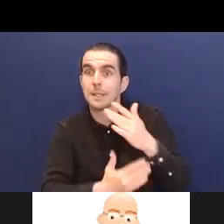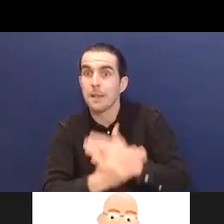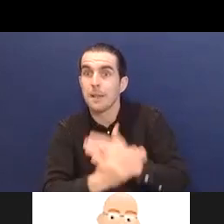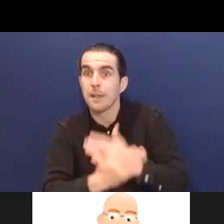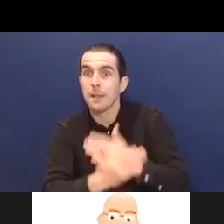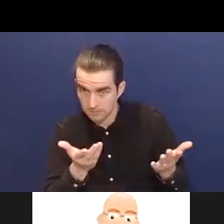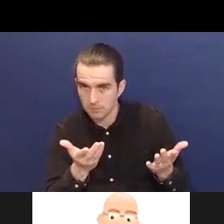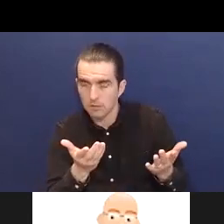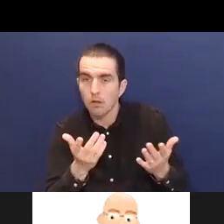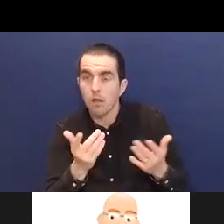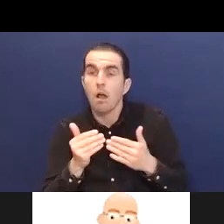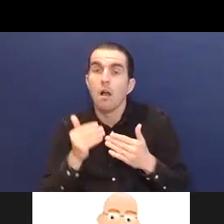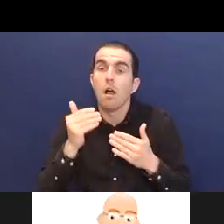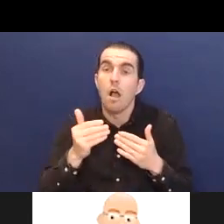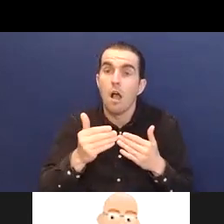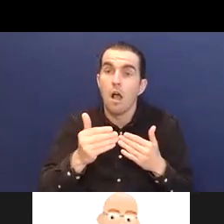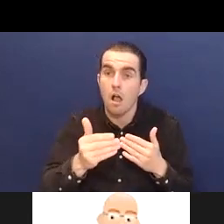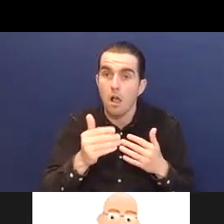to access